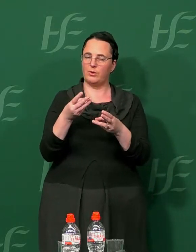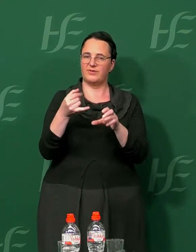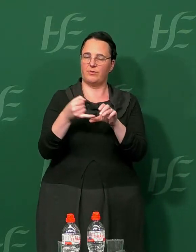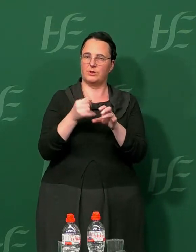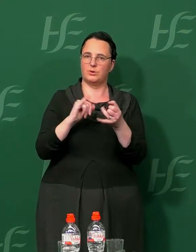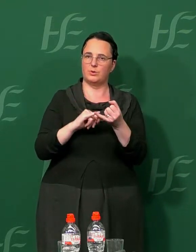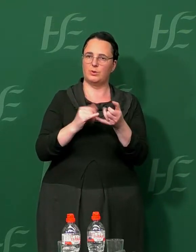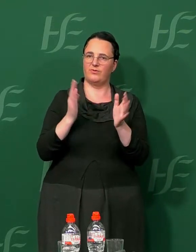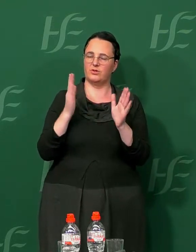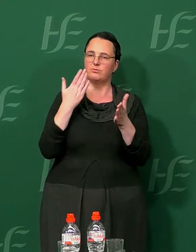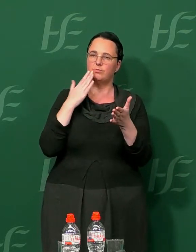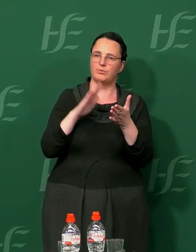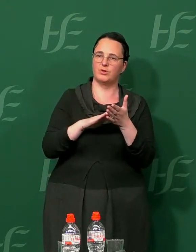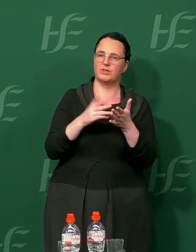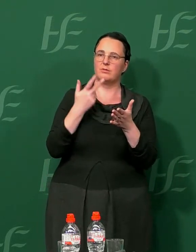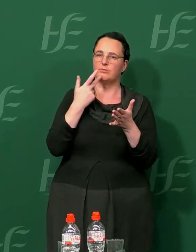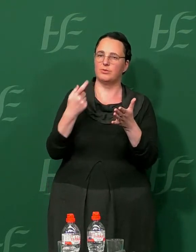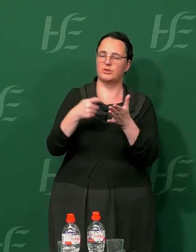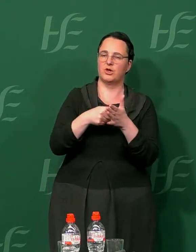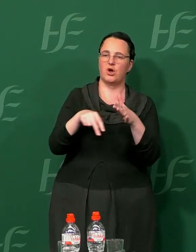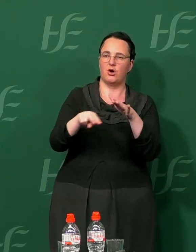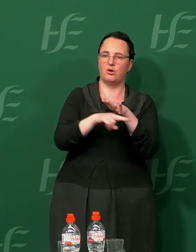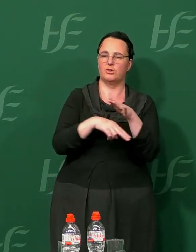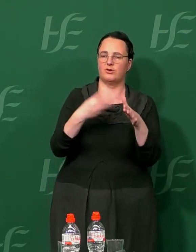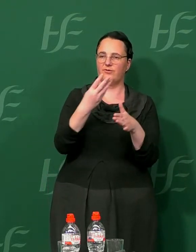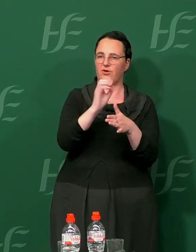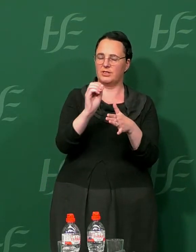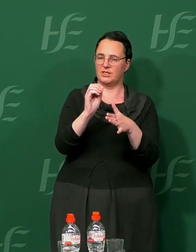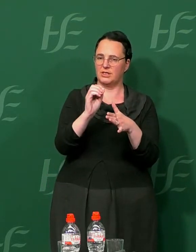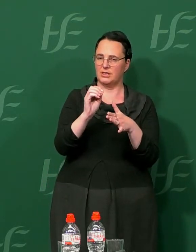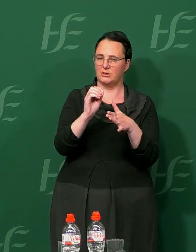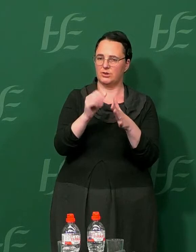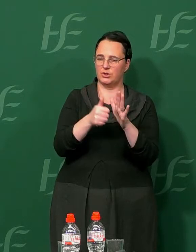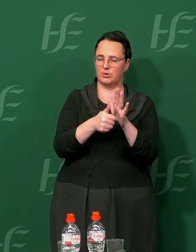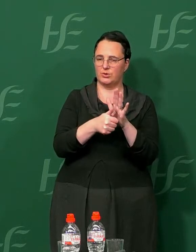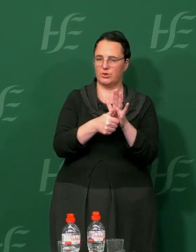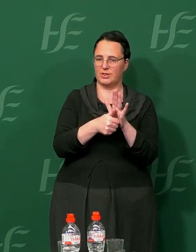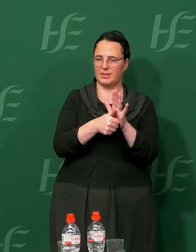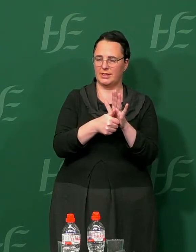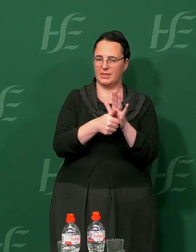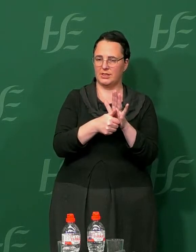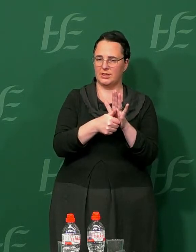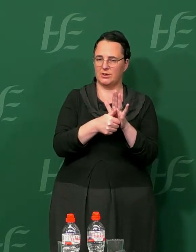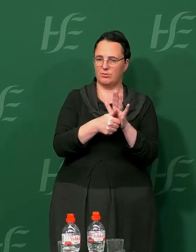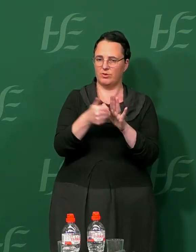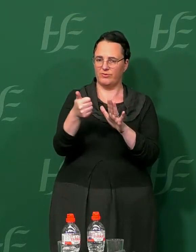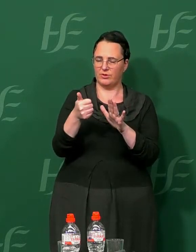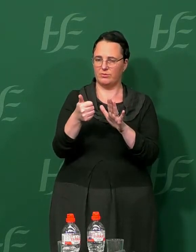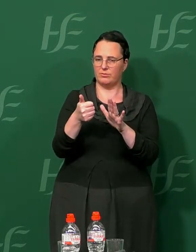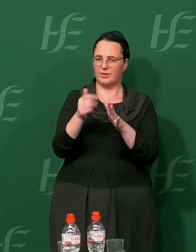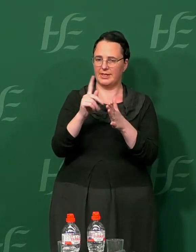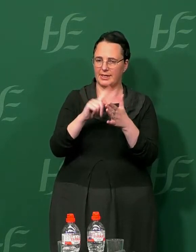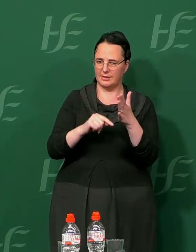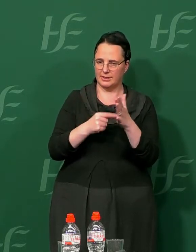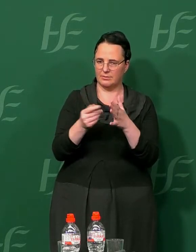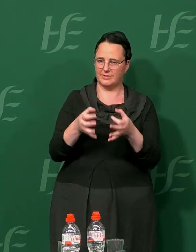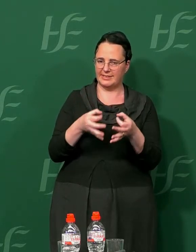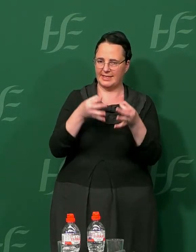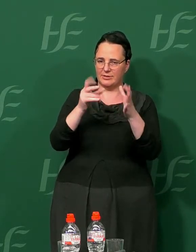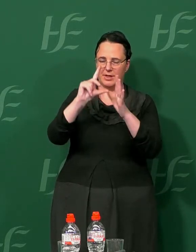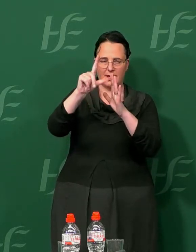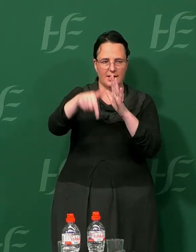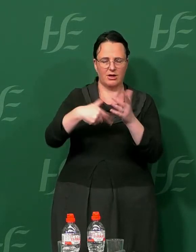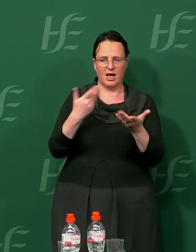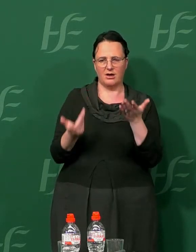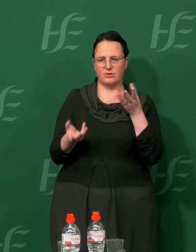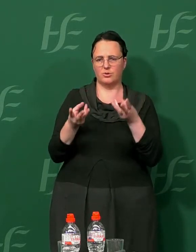booked booster appointments for people under 40 to move them out and clear them out and delay them until they become eligible, or how do you want